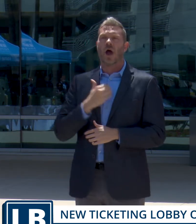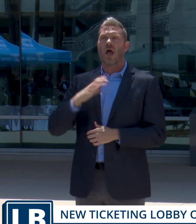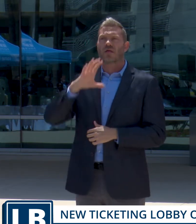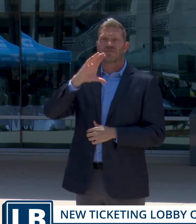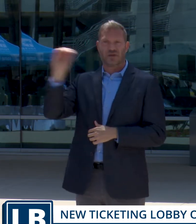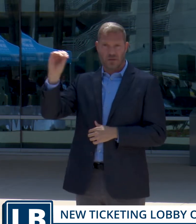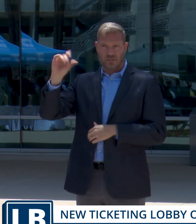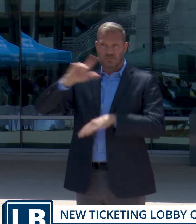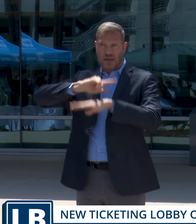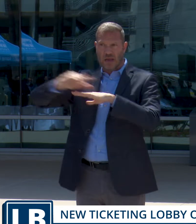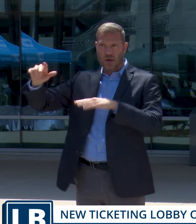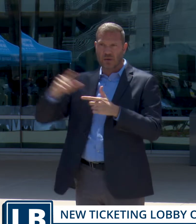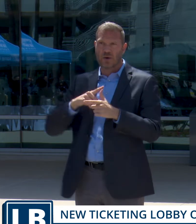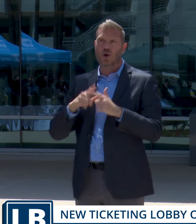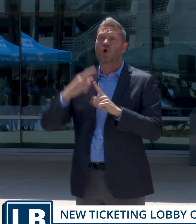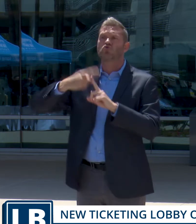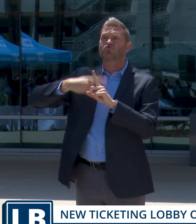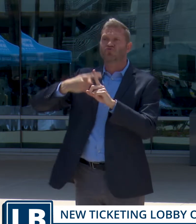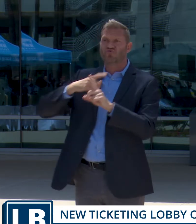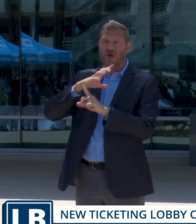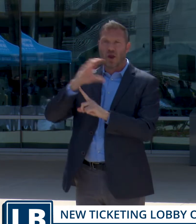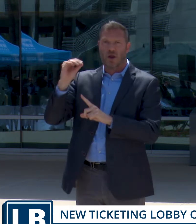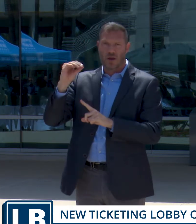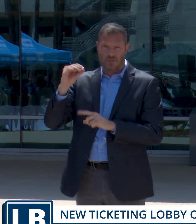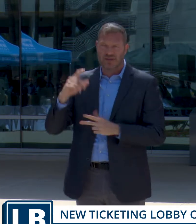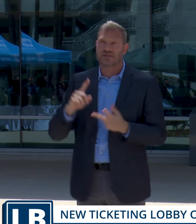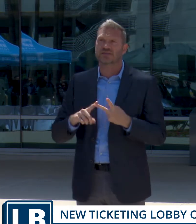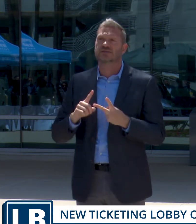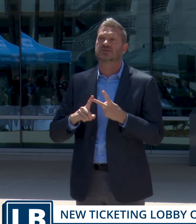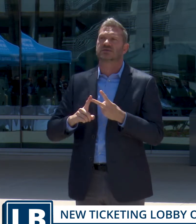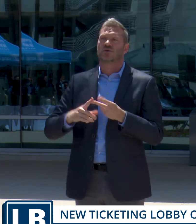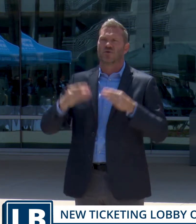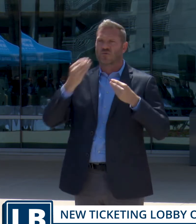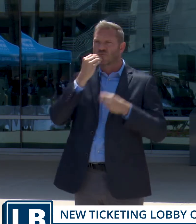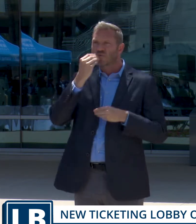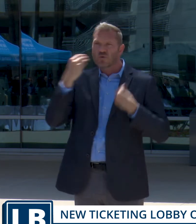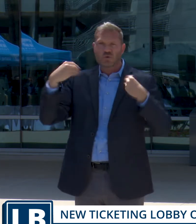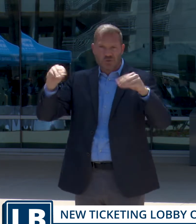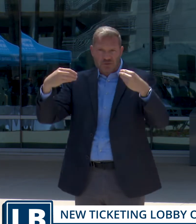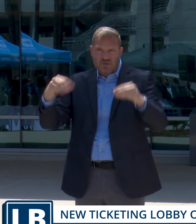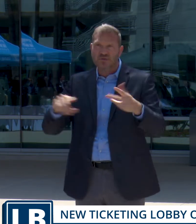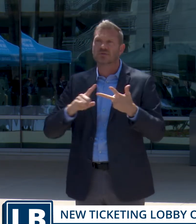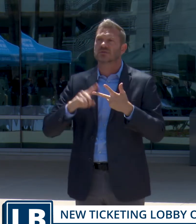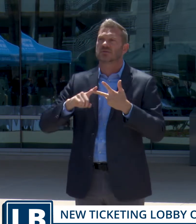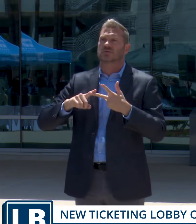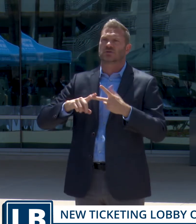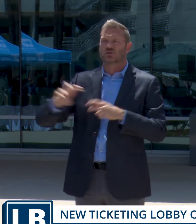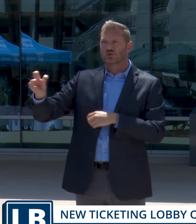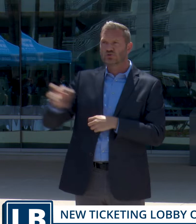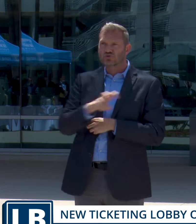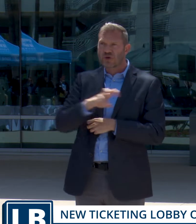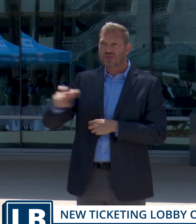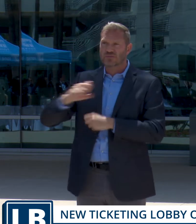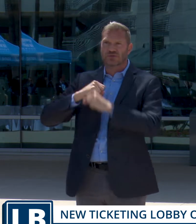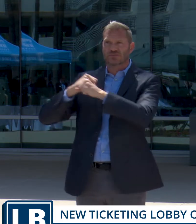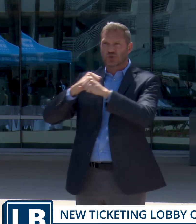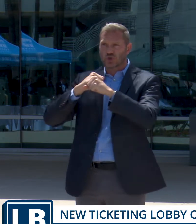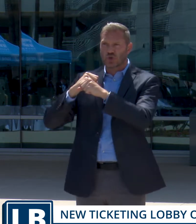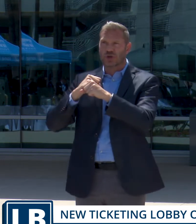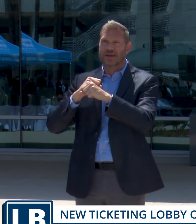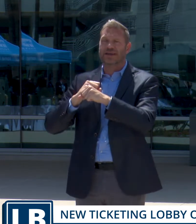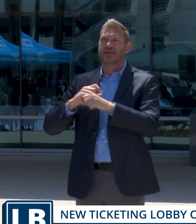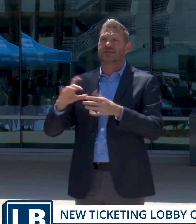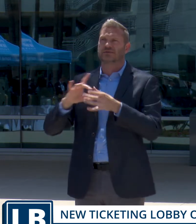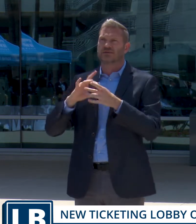air carriers, the rental car companies, the concessionaires, the Transportation Security Administration,